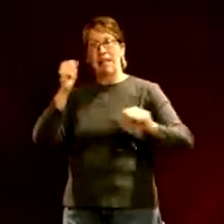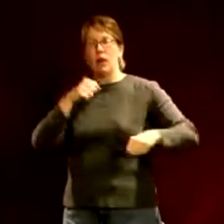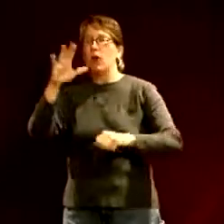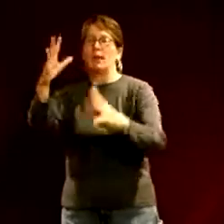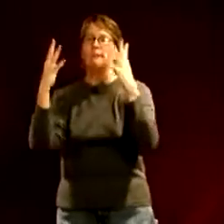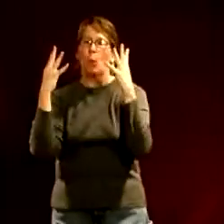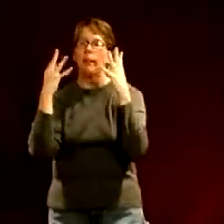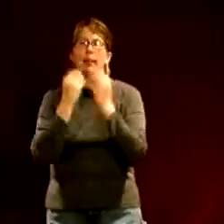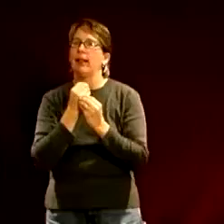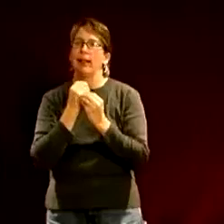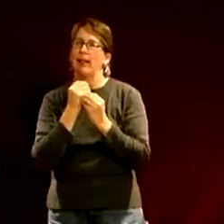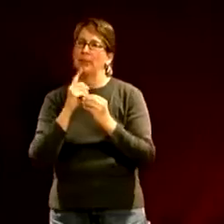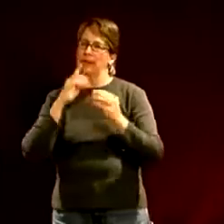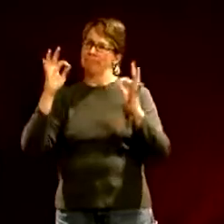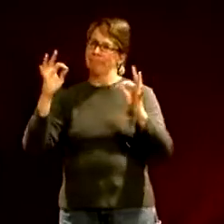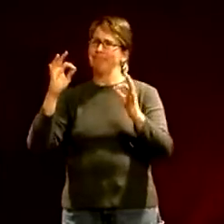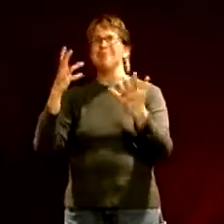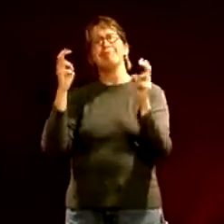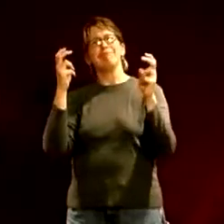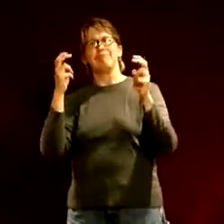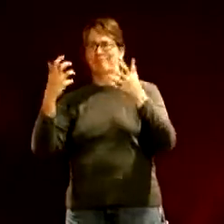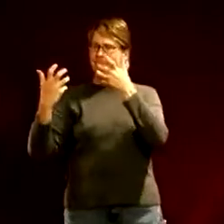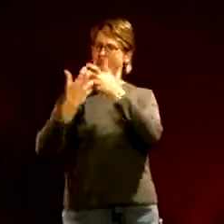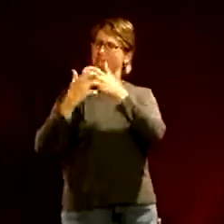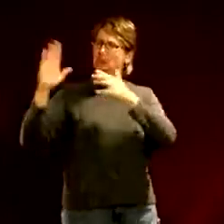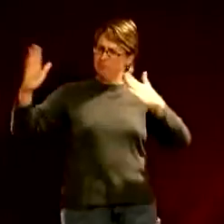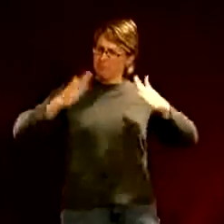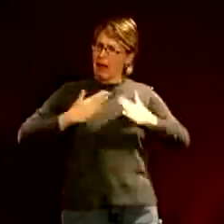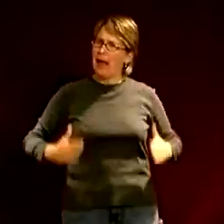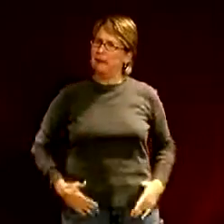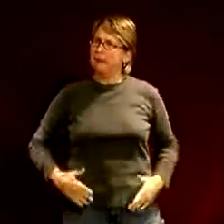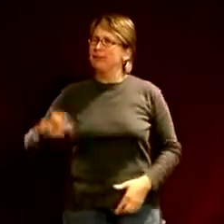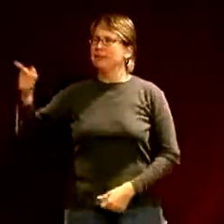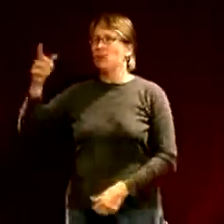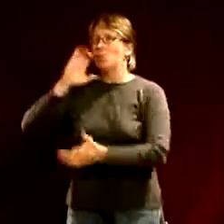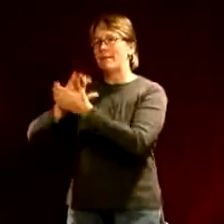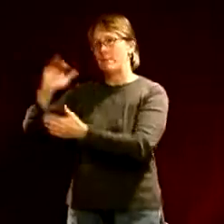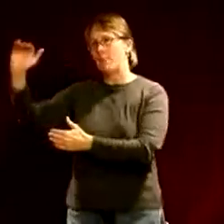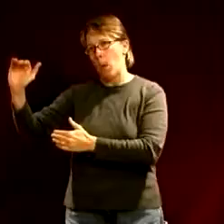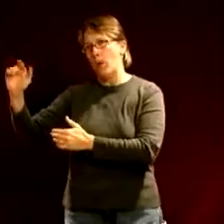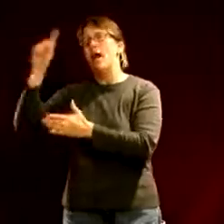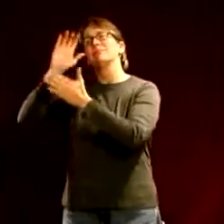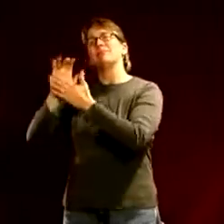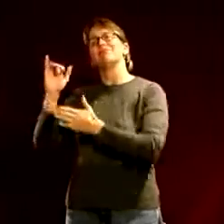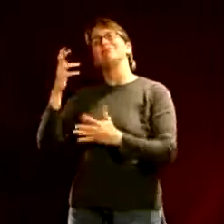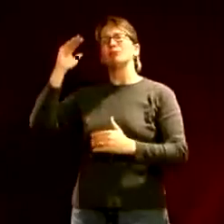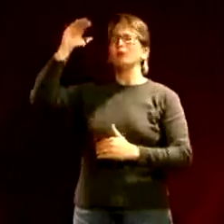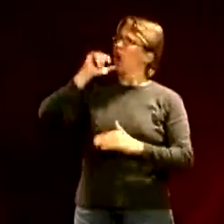built his own, and they're beautiful. I mean, there's no doubt about it. They're absolutely gorgeous once they're done. And it's something that he could build it custom to him and his